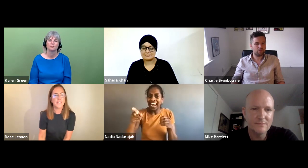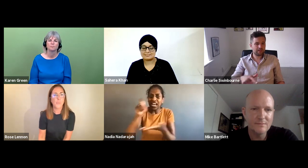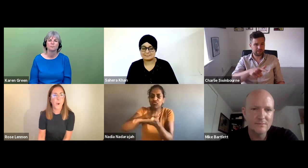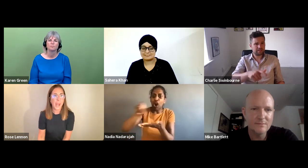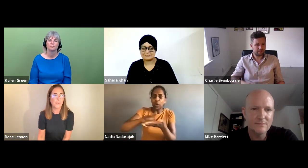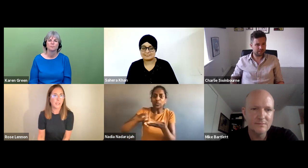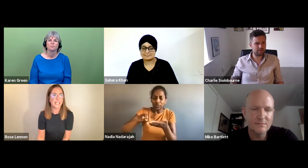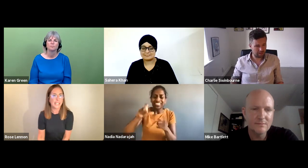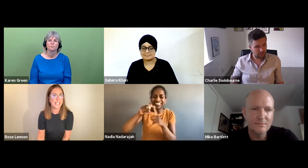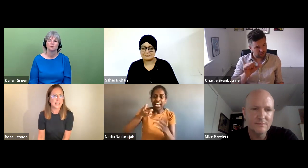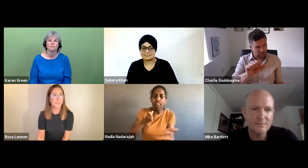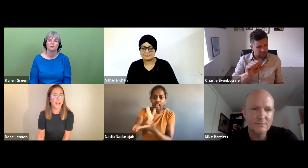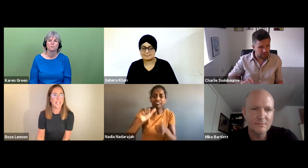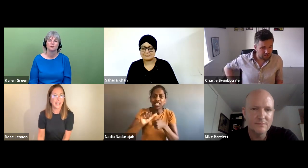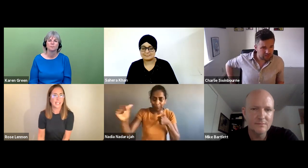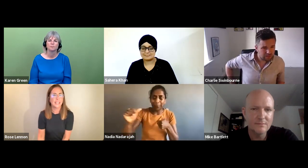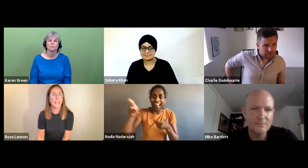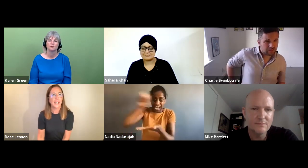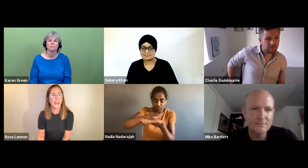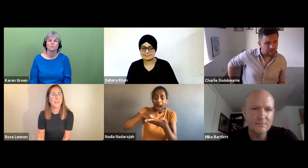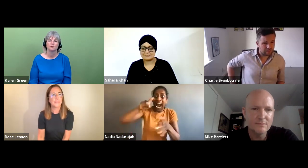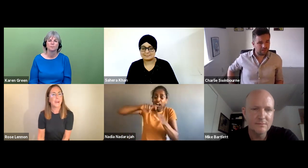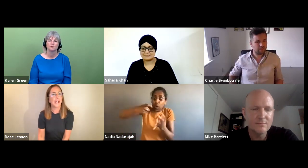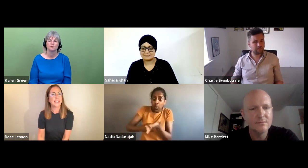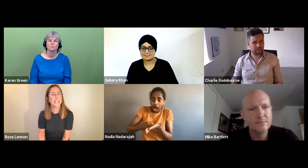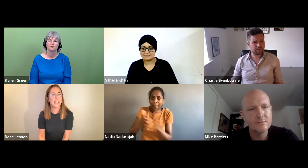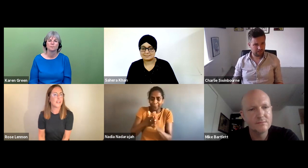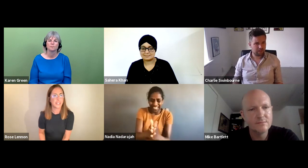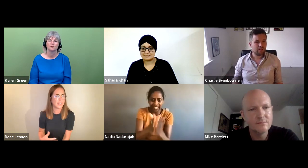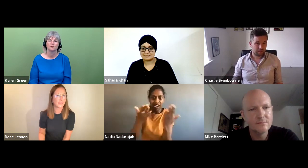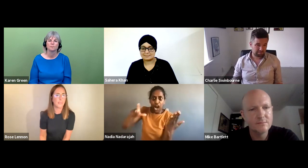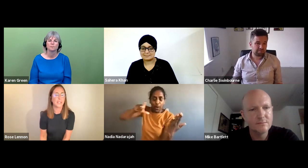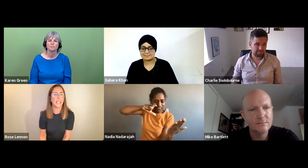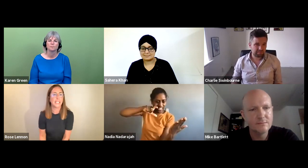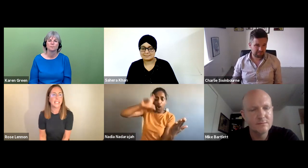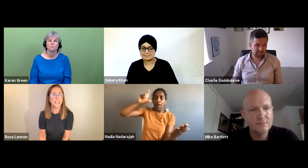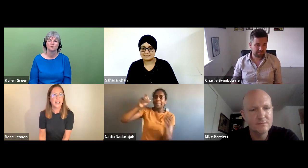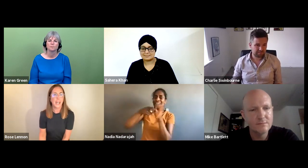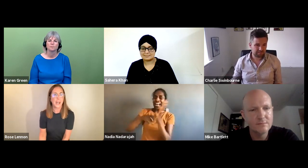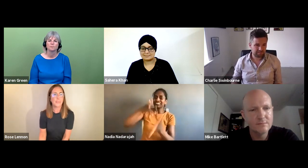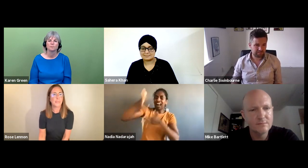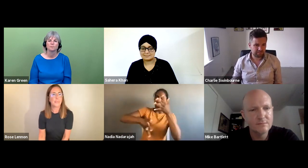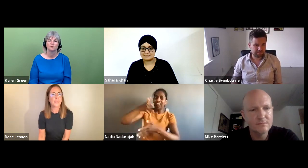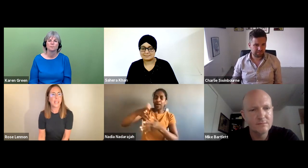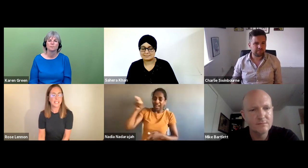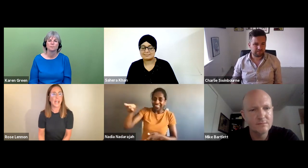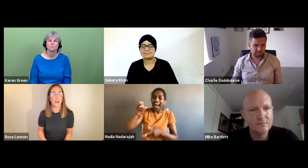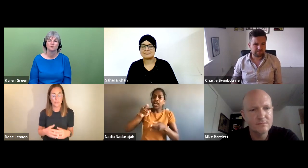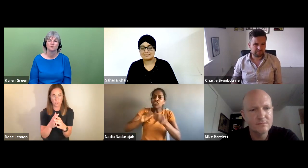Stephen Webb recently did some writing, and he owns the Live company, and he then